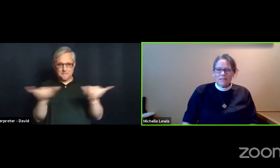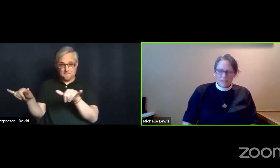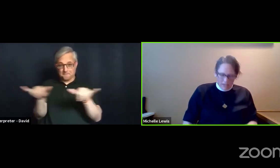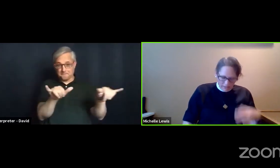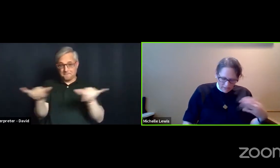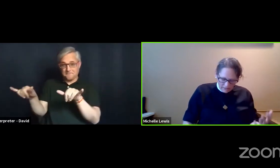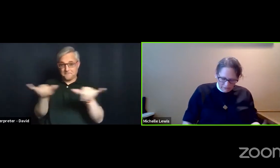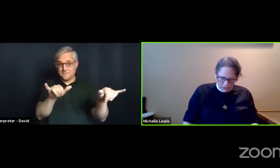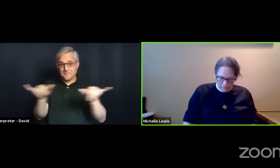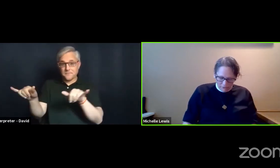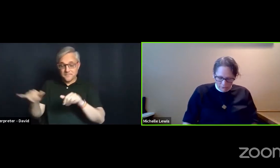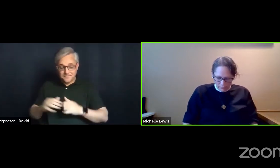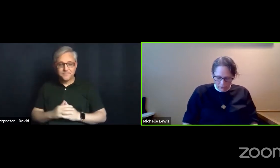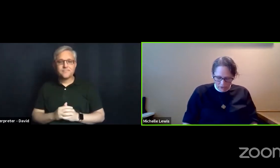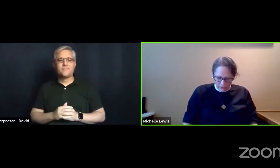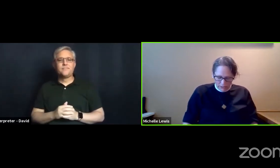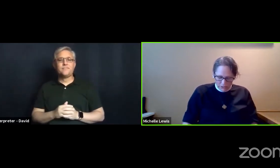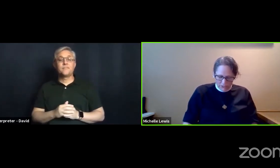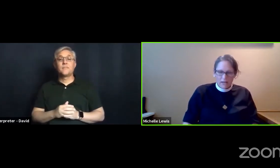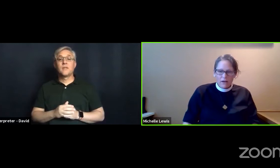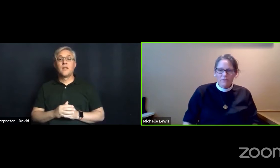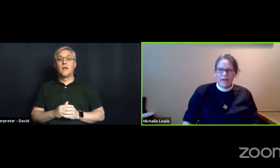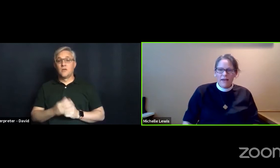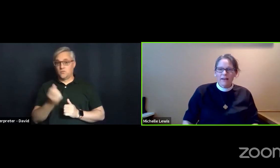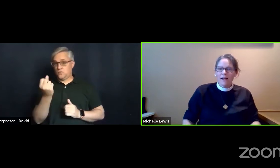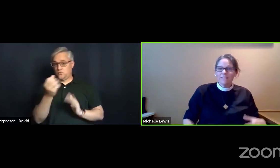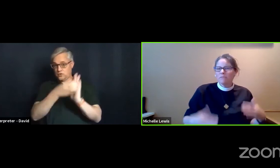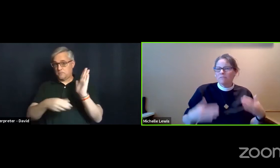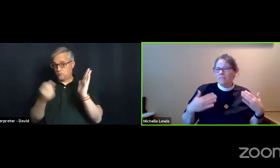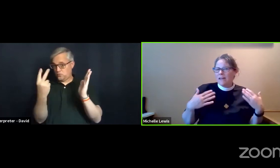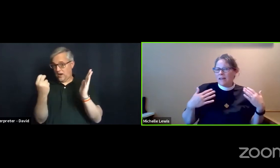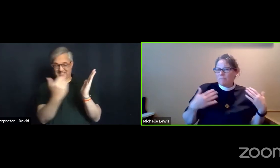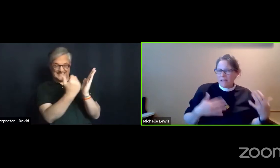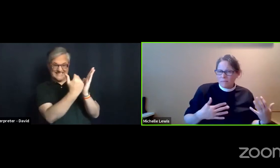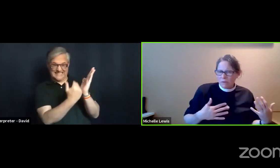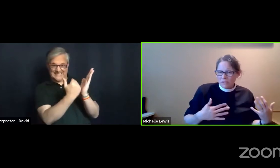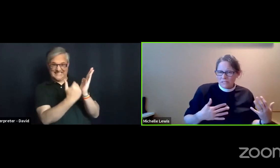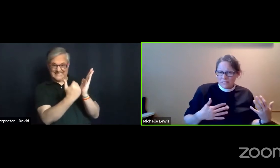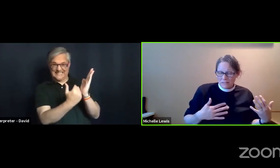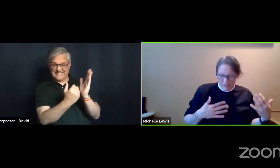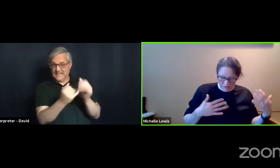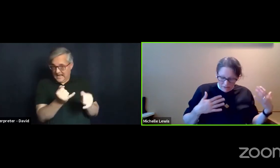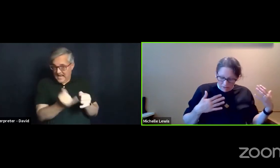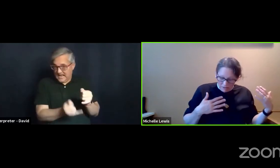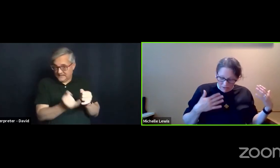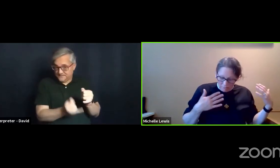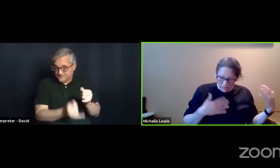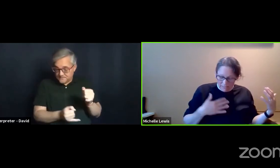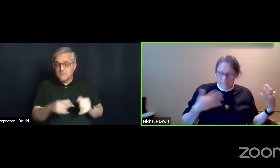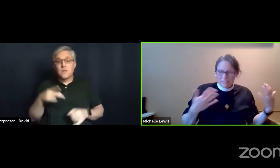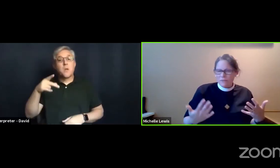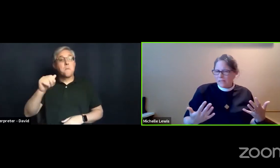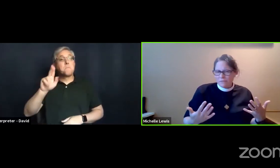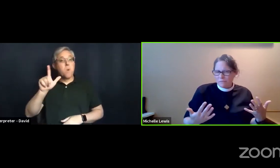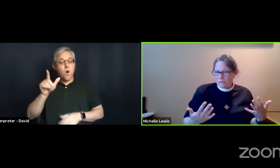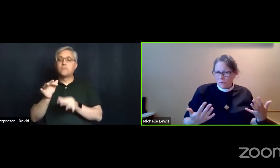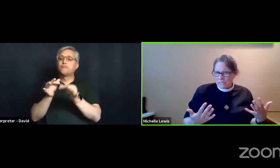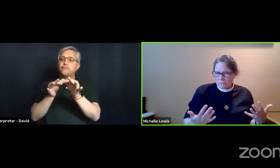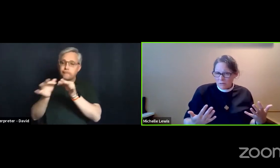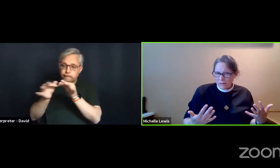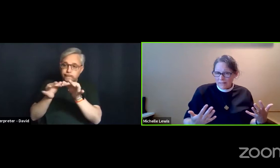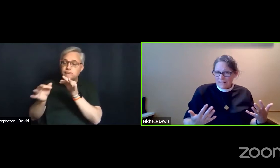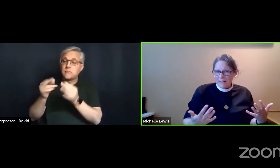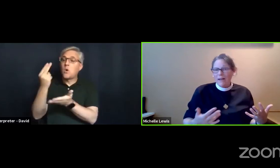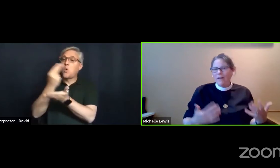And then at the end of chapter 12, Paul teaches how that concept of many parts in the many different gifts from the